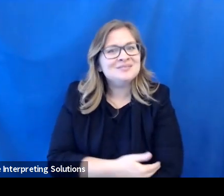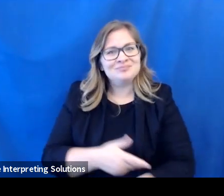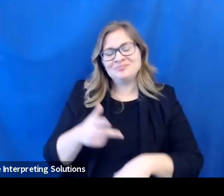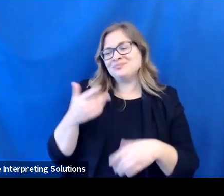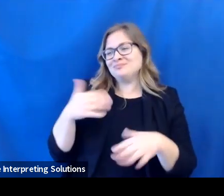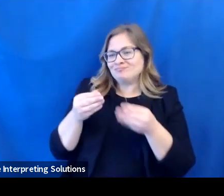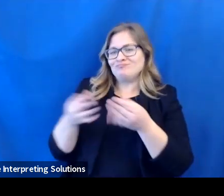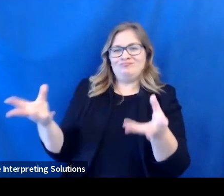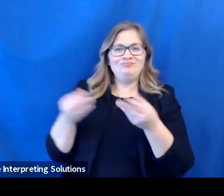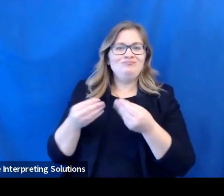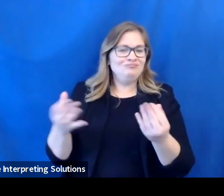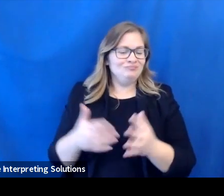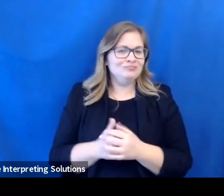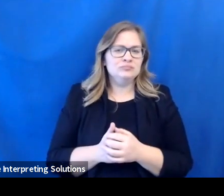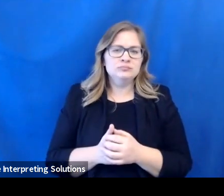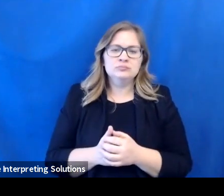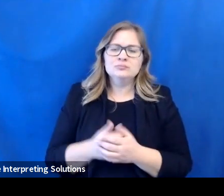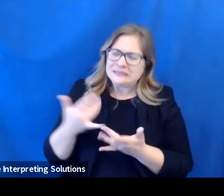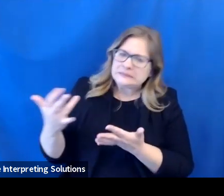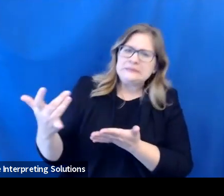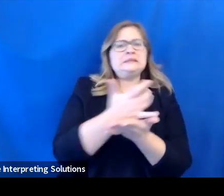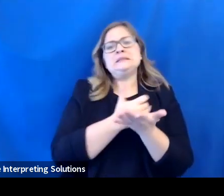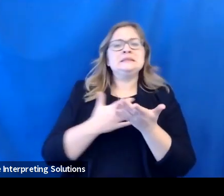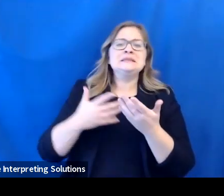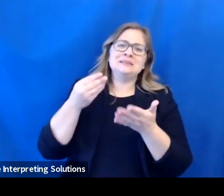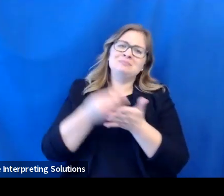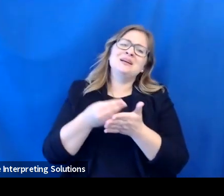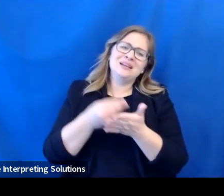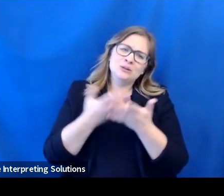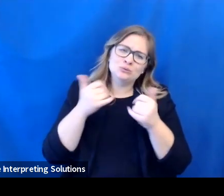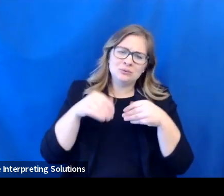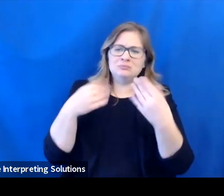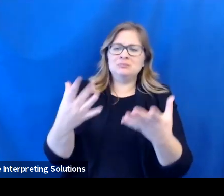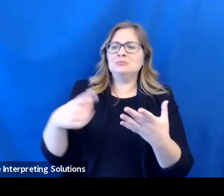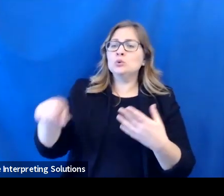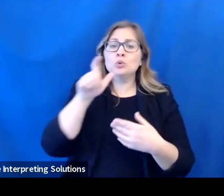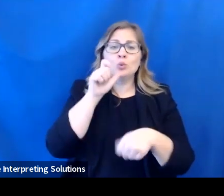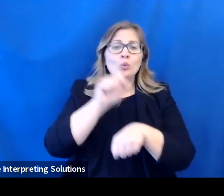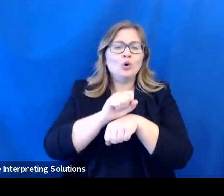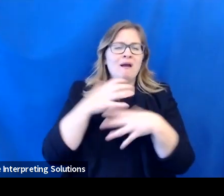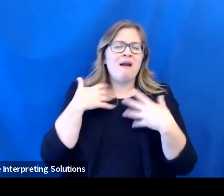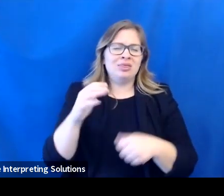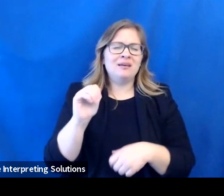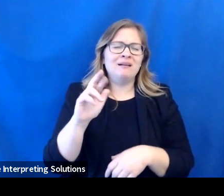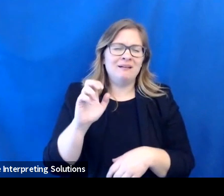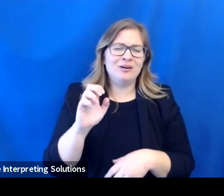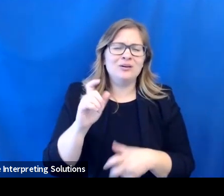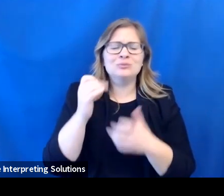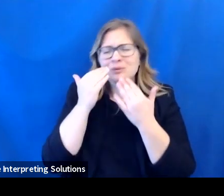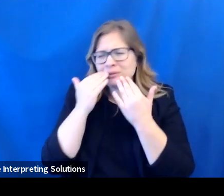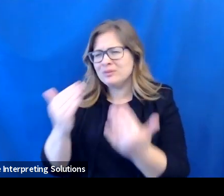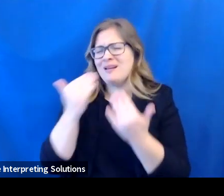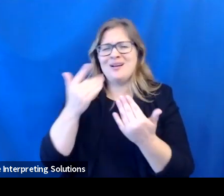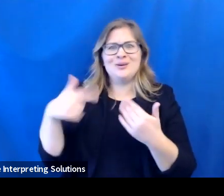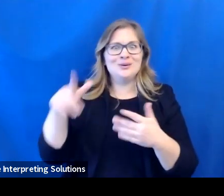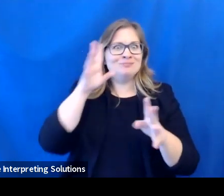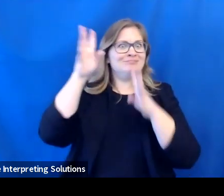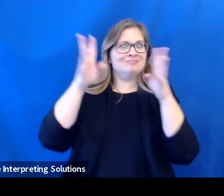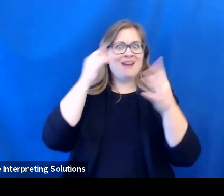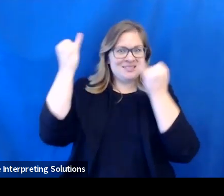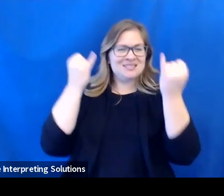healthcare providers in their neighborhood. So we're grateful for businesses like that and many others across the state who are helping serve our healthcare community when they're on the front